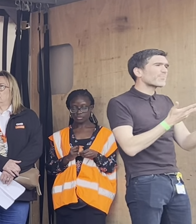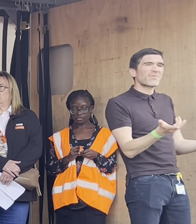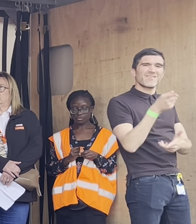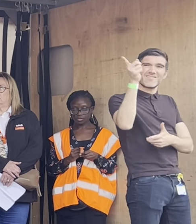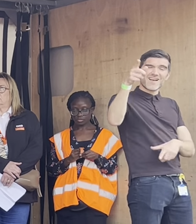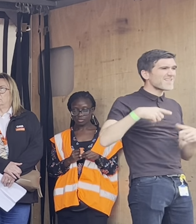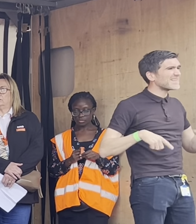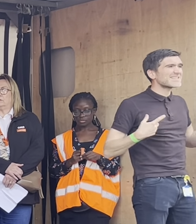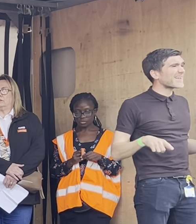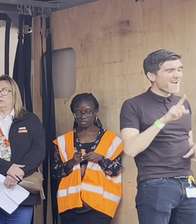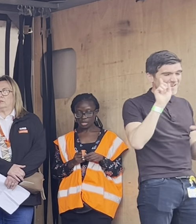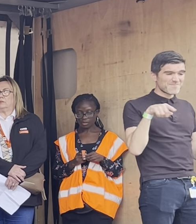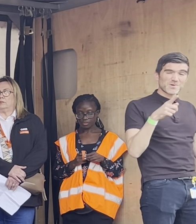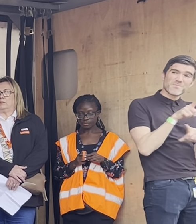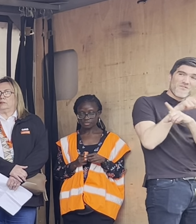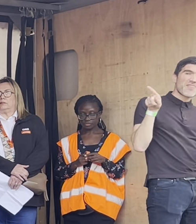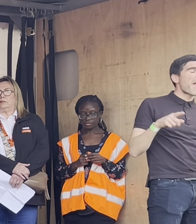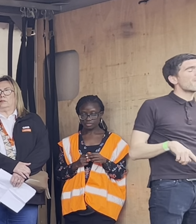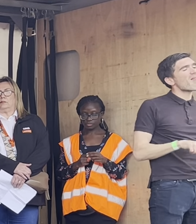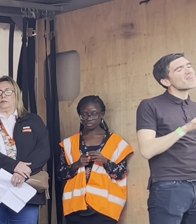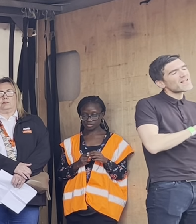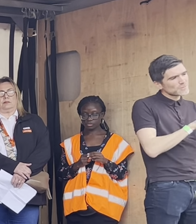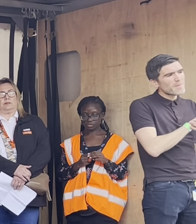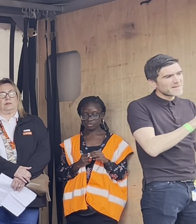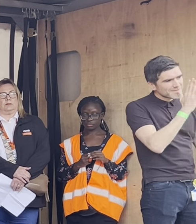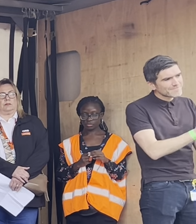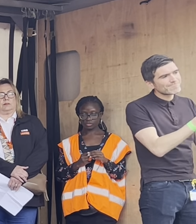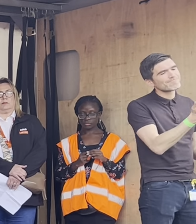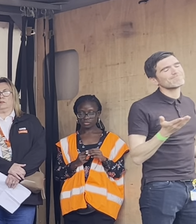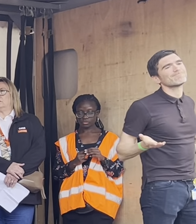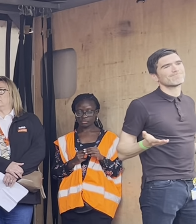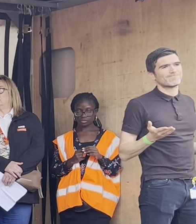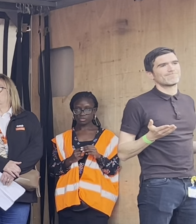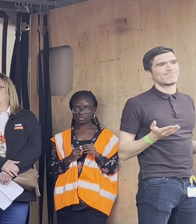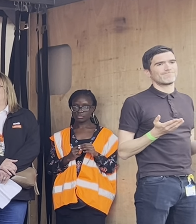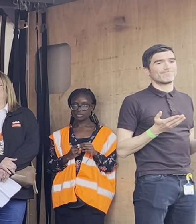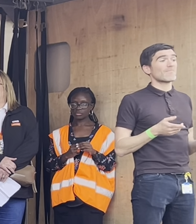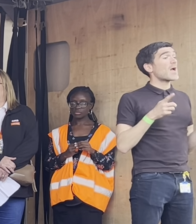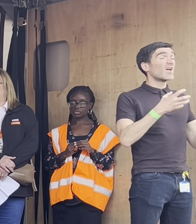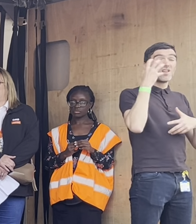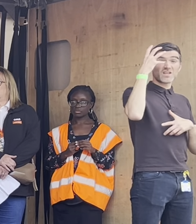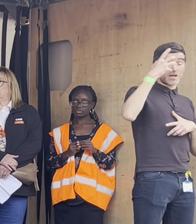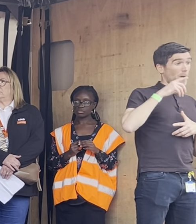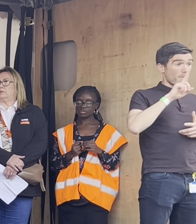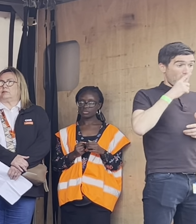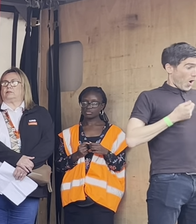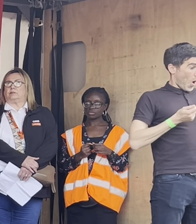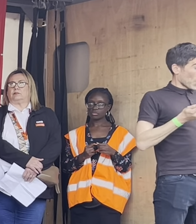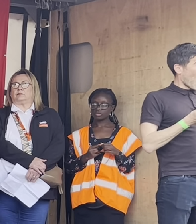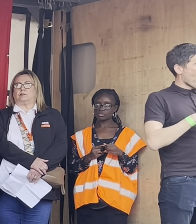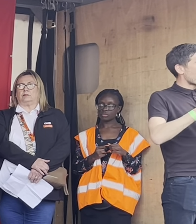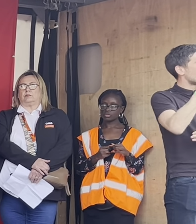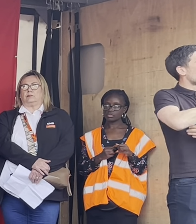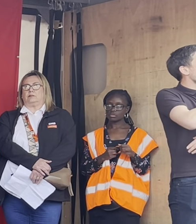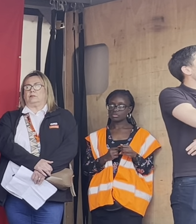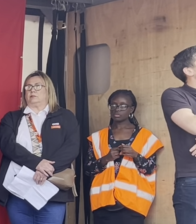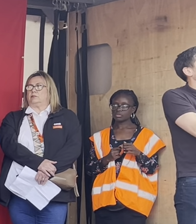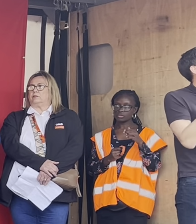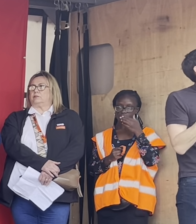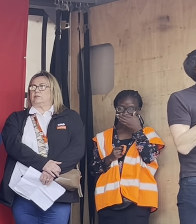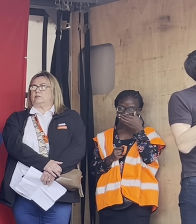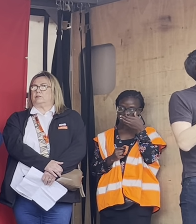increase during a cost of living crisis. That's what it means. And it also means that the government cannot cope without the border officers and the many more strikes